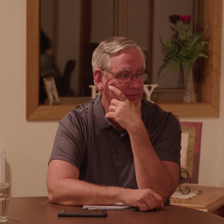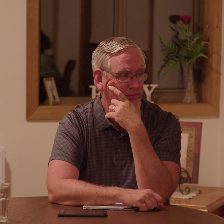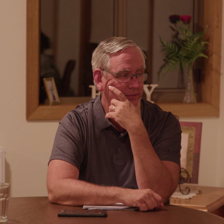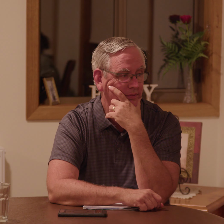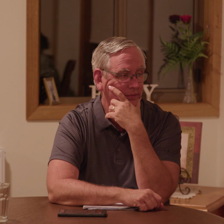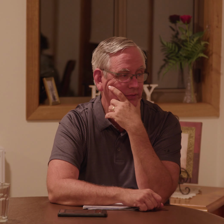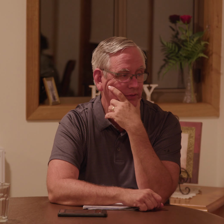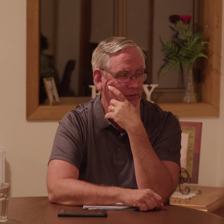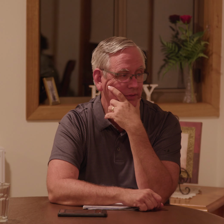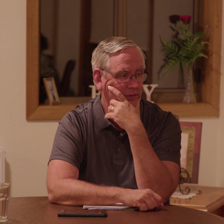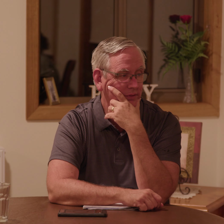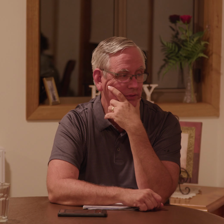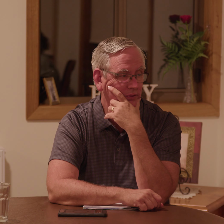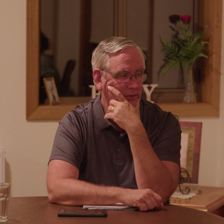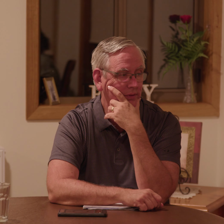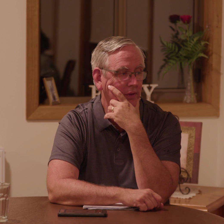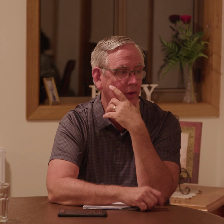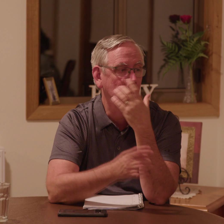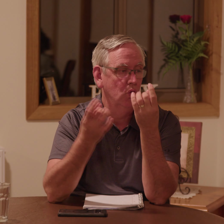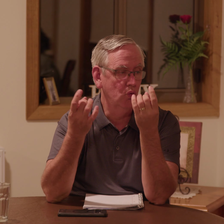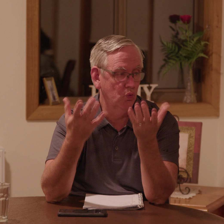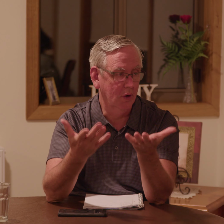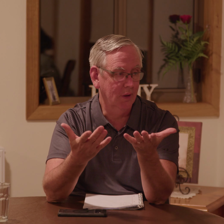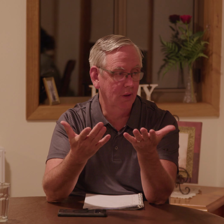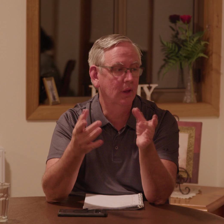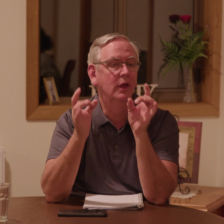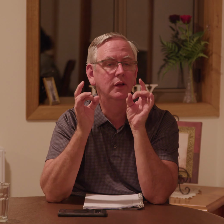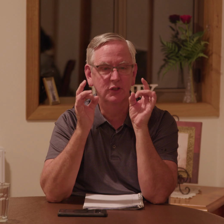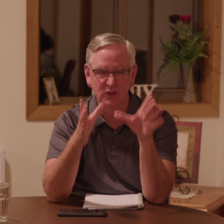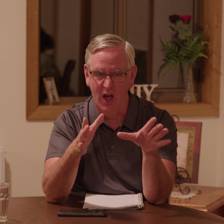And for orientation, they're ready and stop. Side.